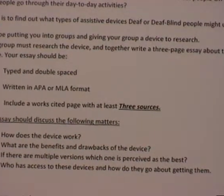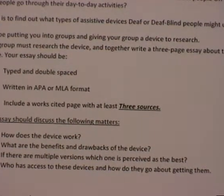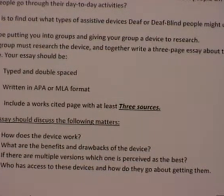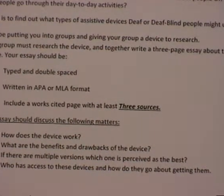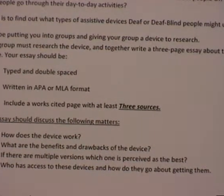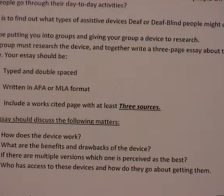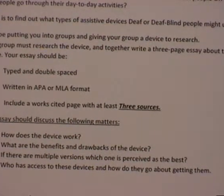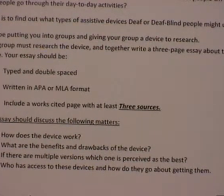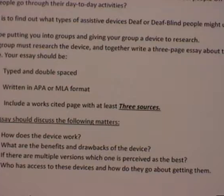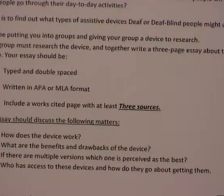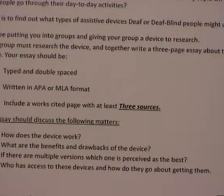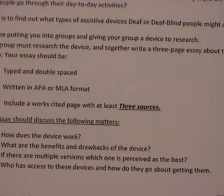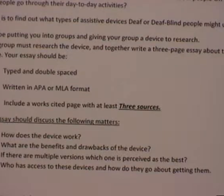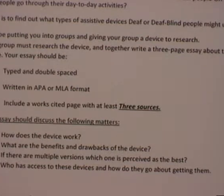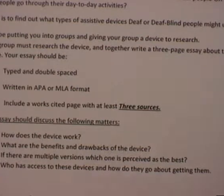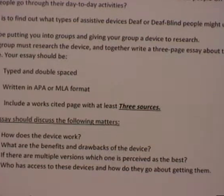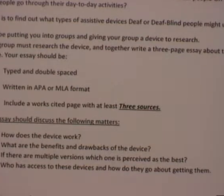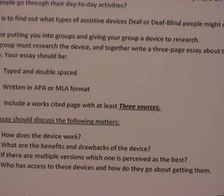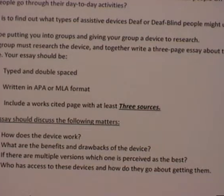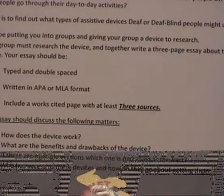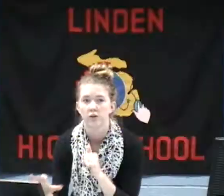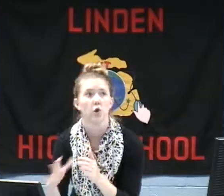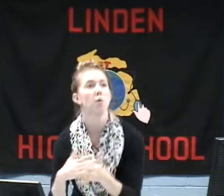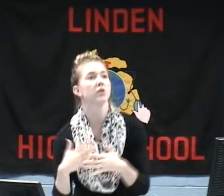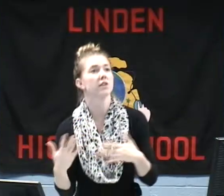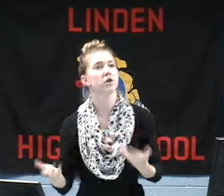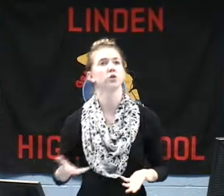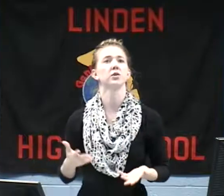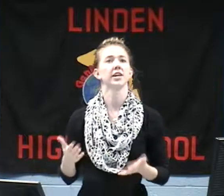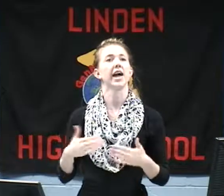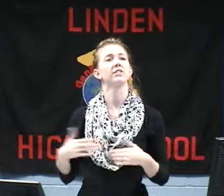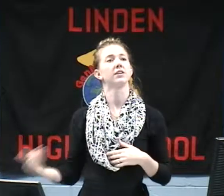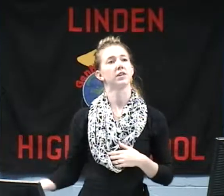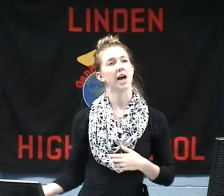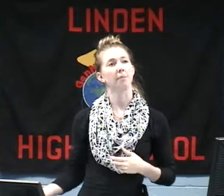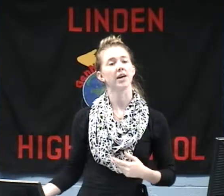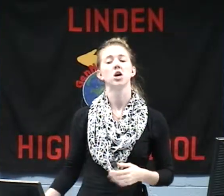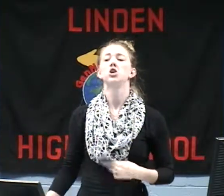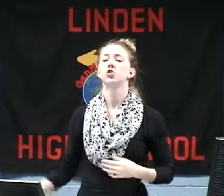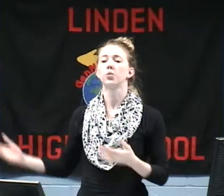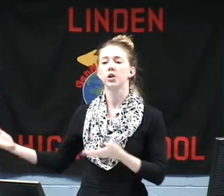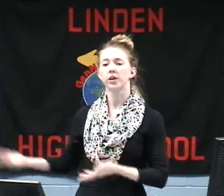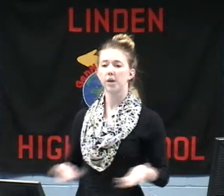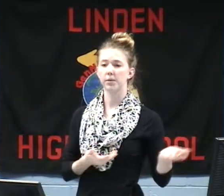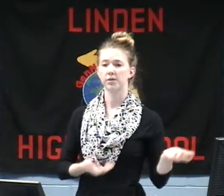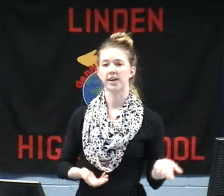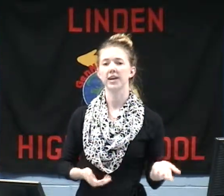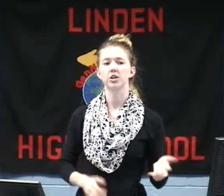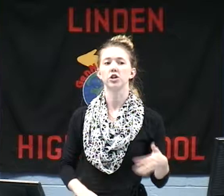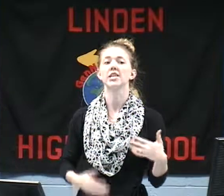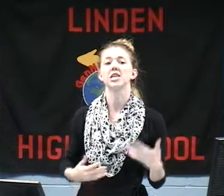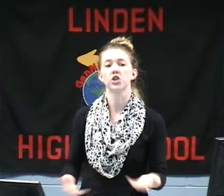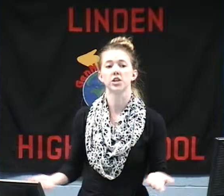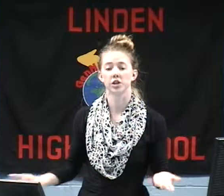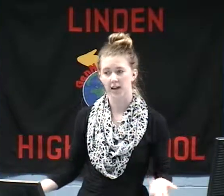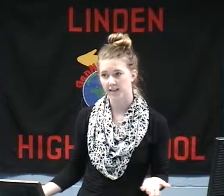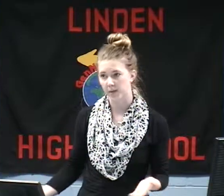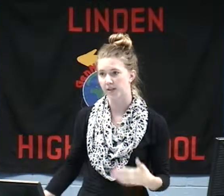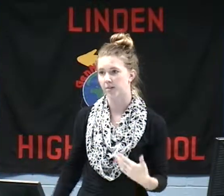and pictures to illustrate the device you researched. So most of the groups are going to have a different topic. So when you get up and present, you're teaching your classmates about